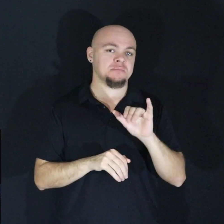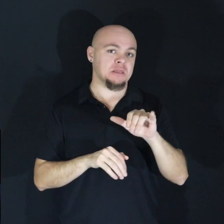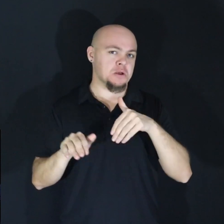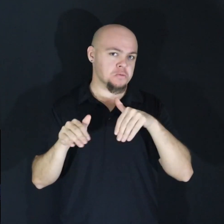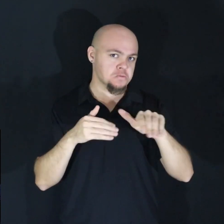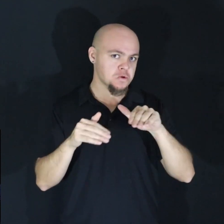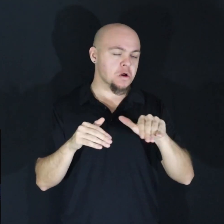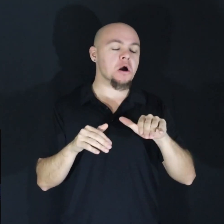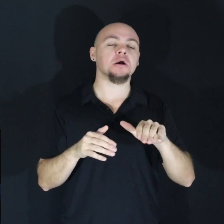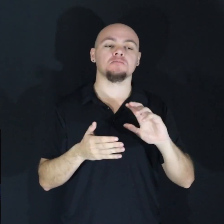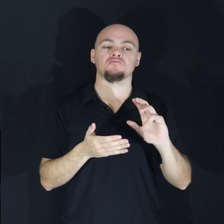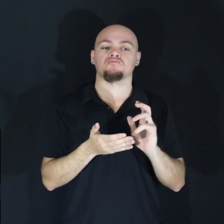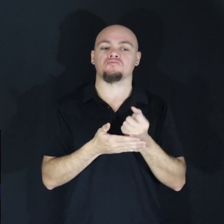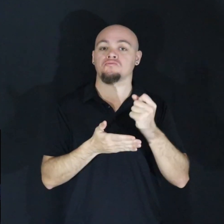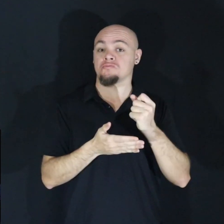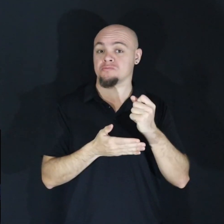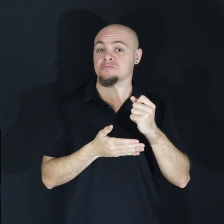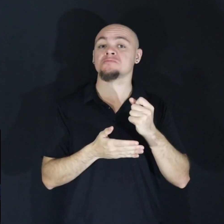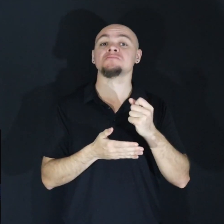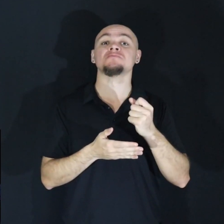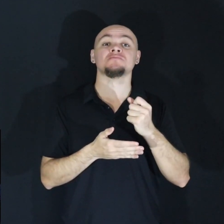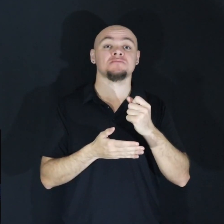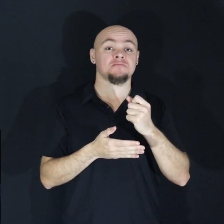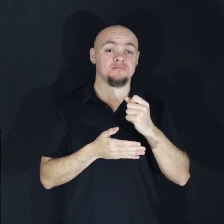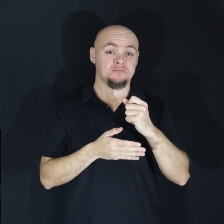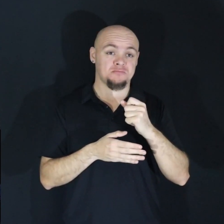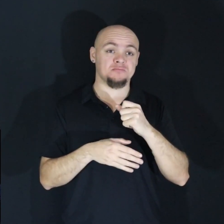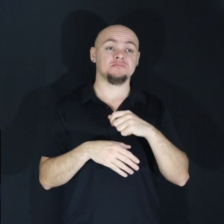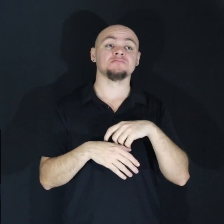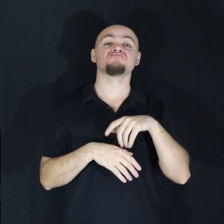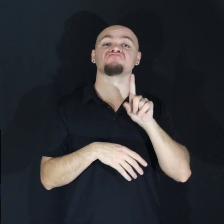walk, the walk down the aisle.